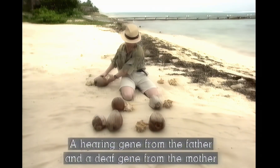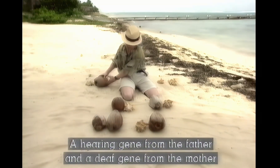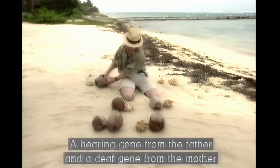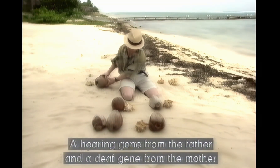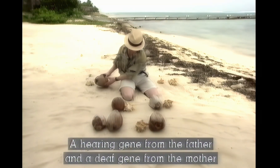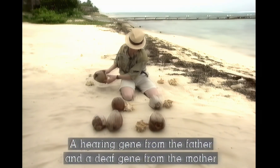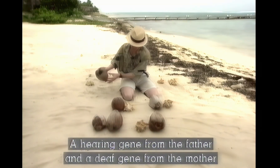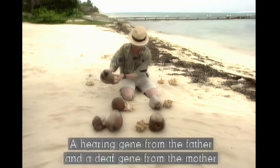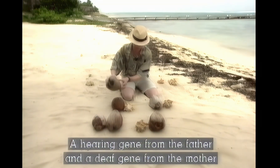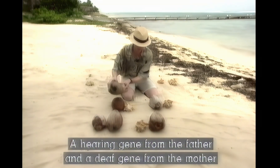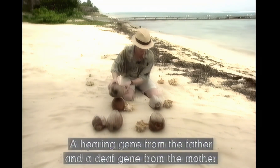A hearing gene from the father